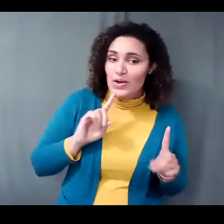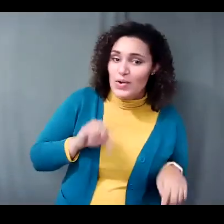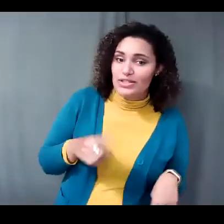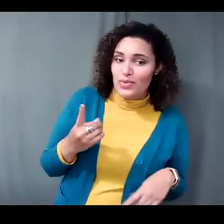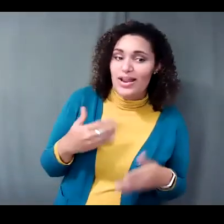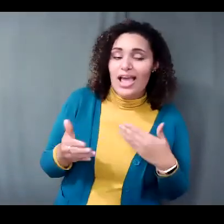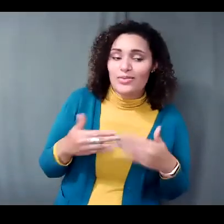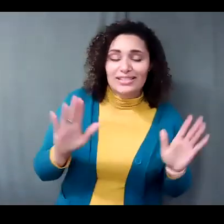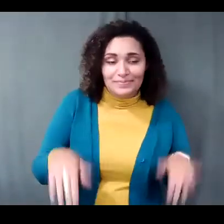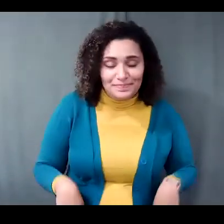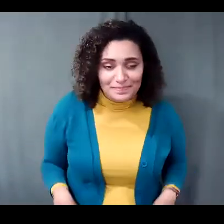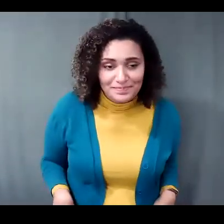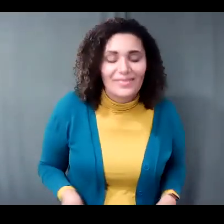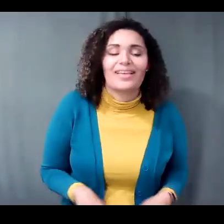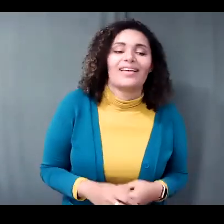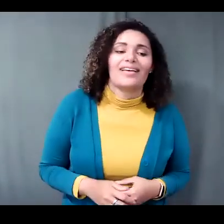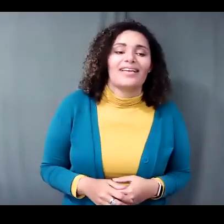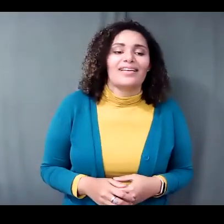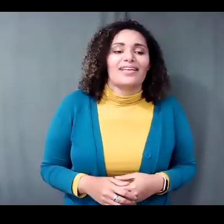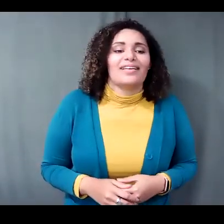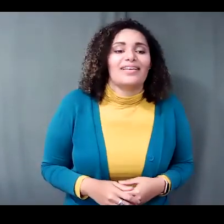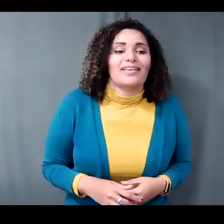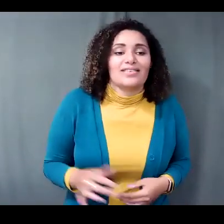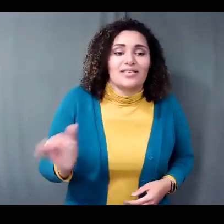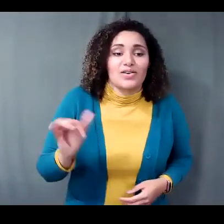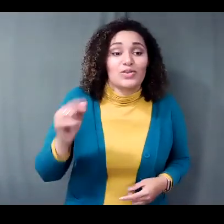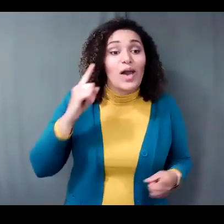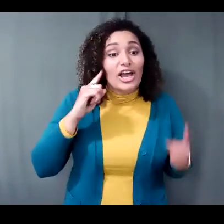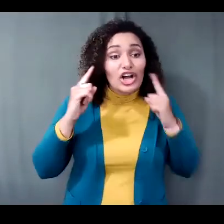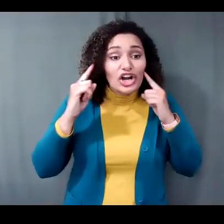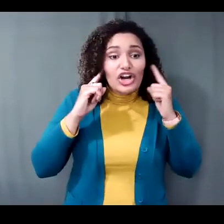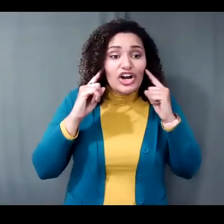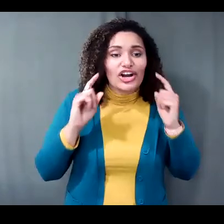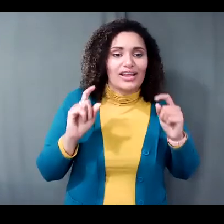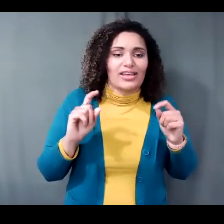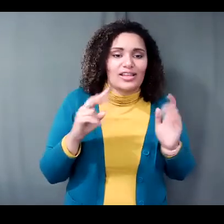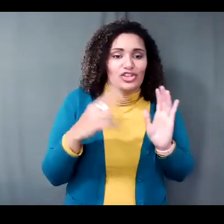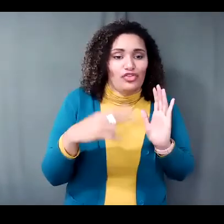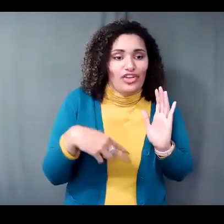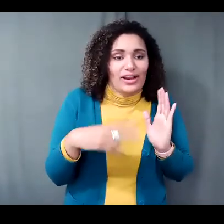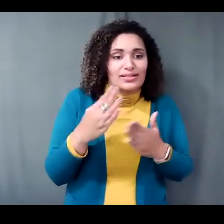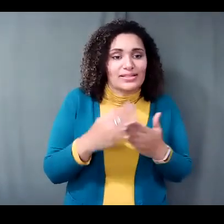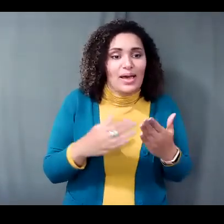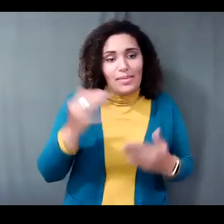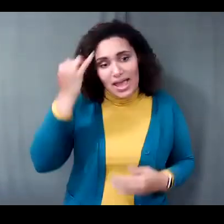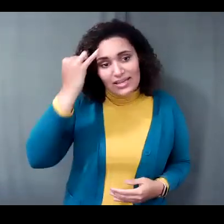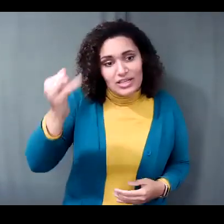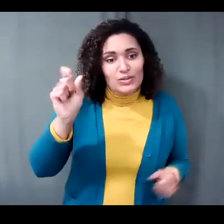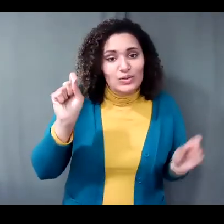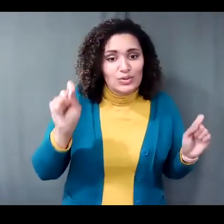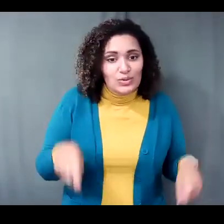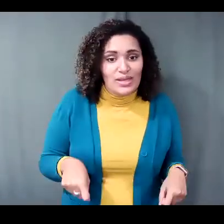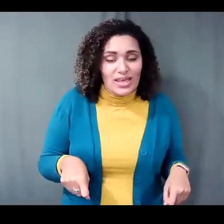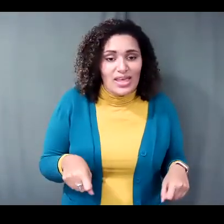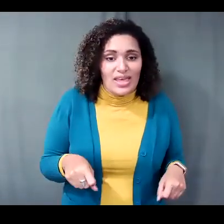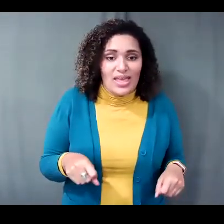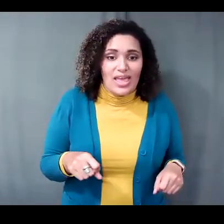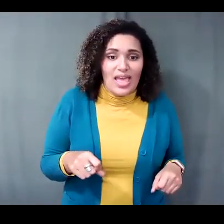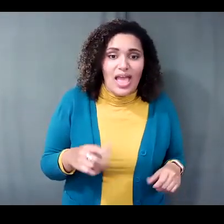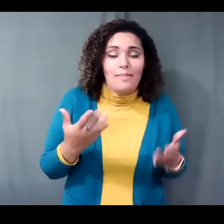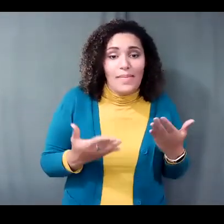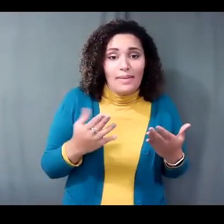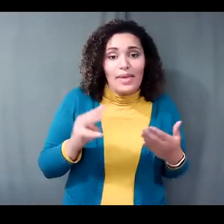compete, or it strips your tongue. The sweetness in this, and even partly the alcohol, will help stand up to a lot of stronger